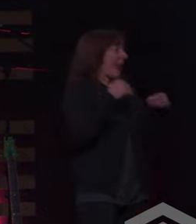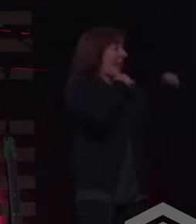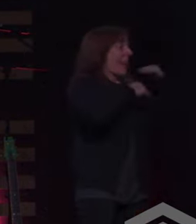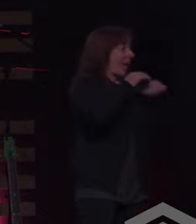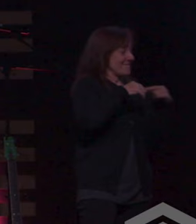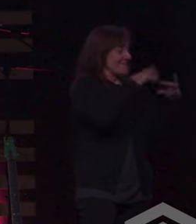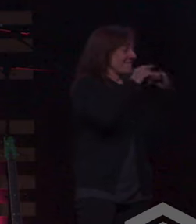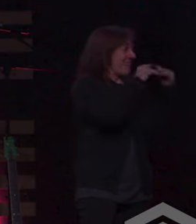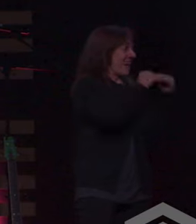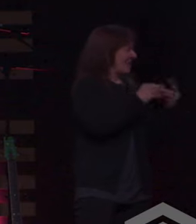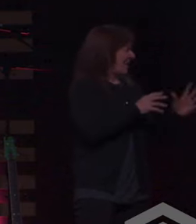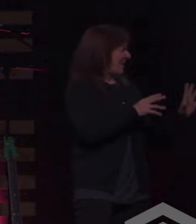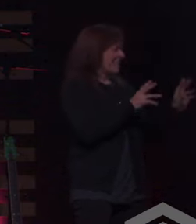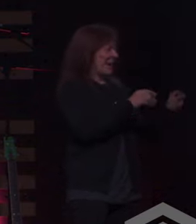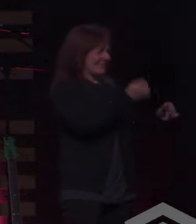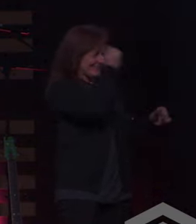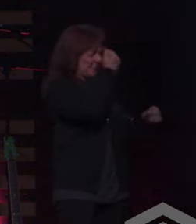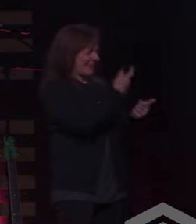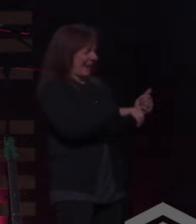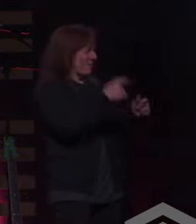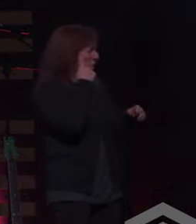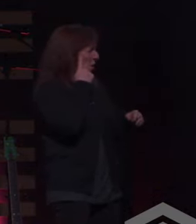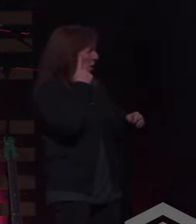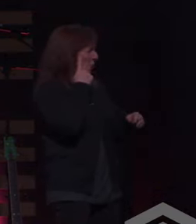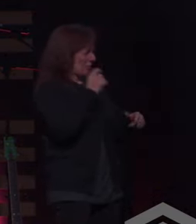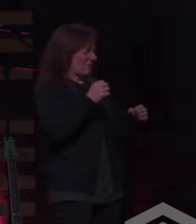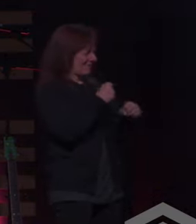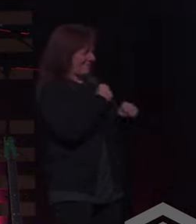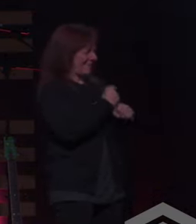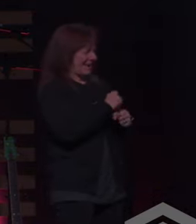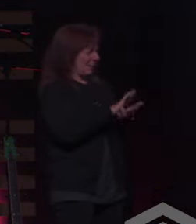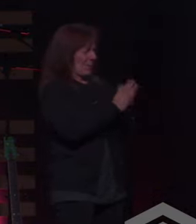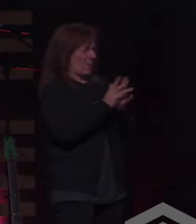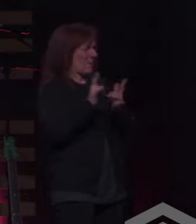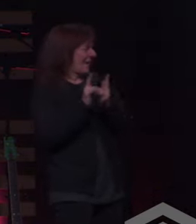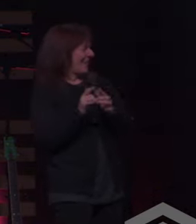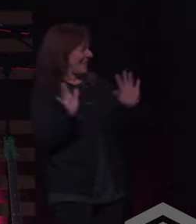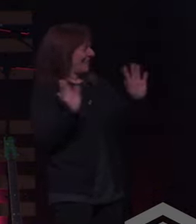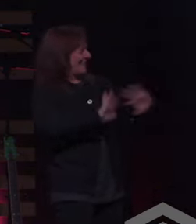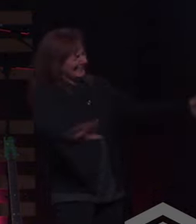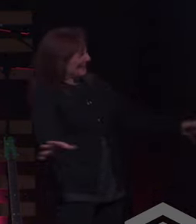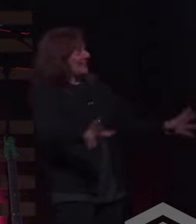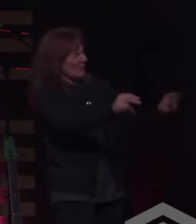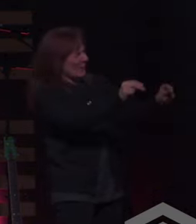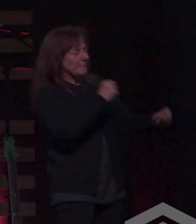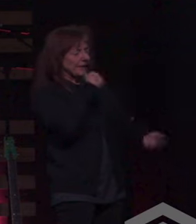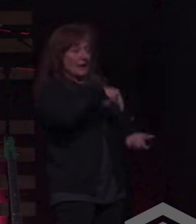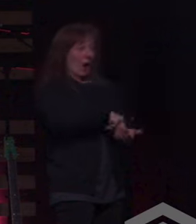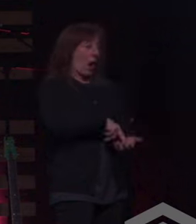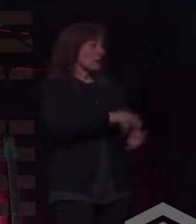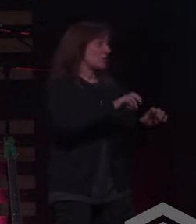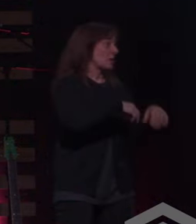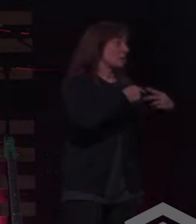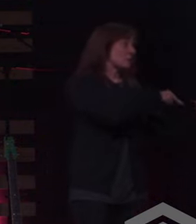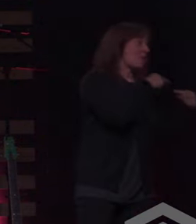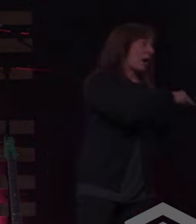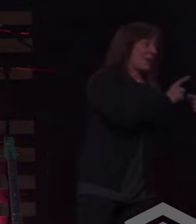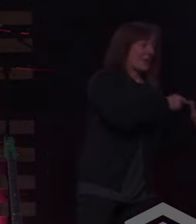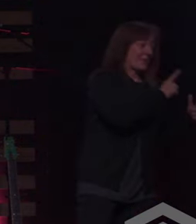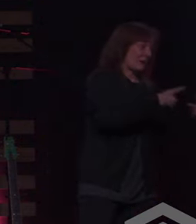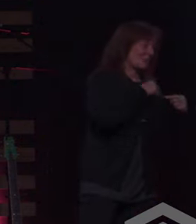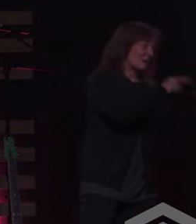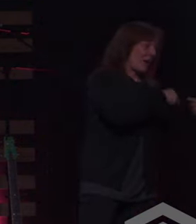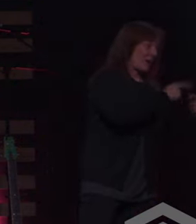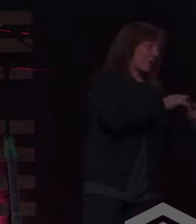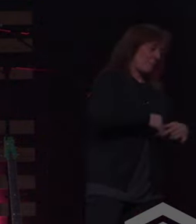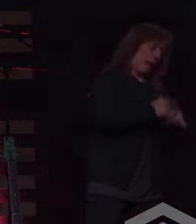You kidding me? That's the dumbest thing I've ever heard. And so I'm not going to get up here and be like, it's a struggle. You